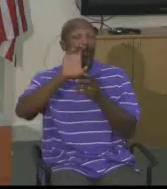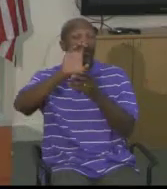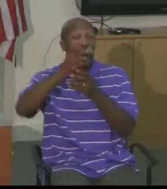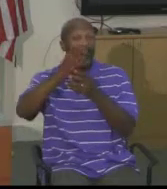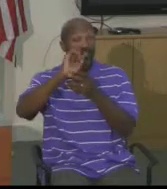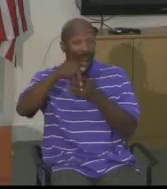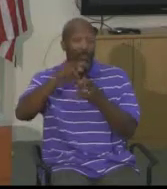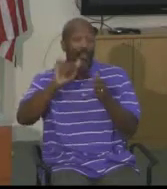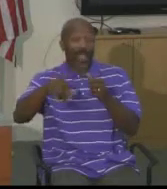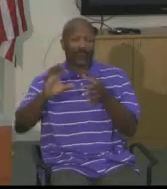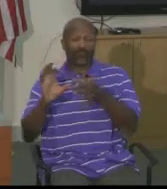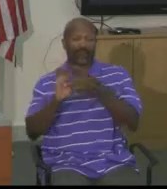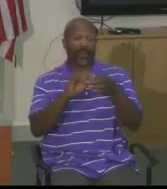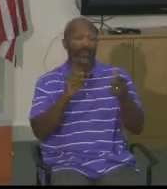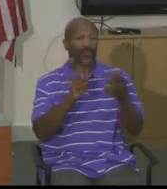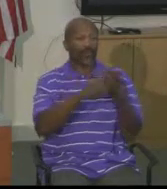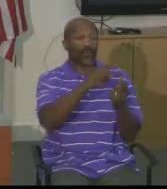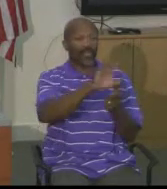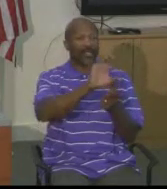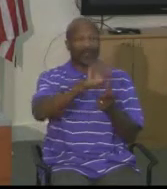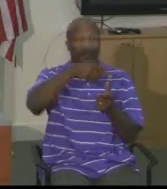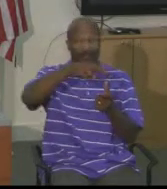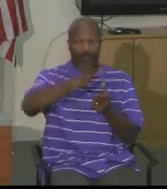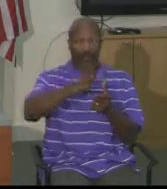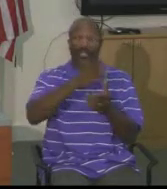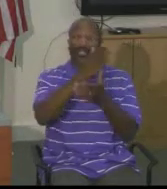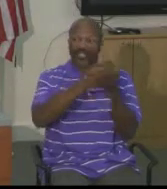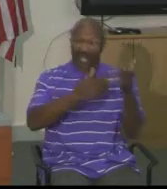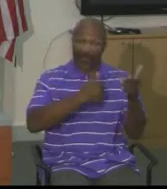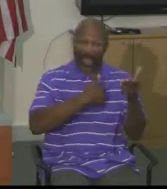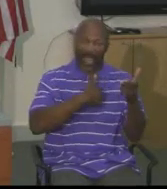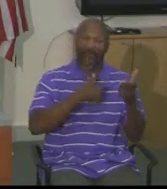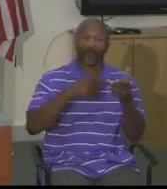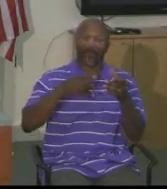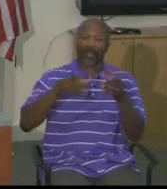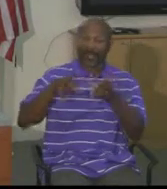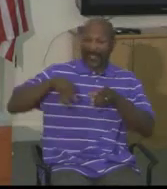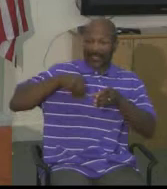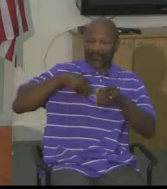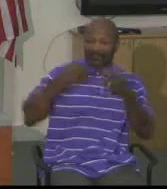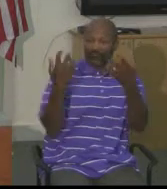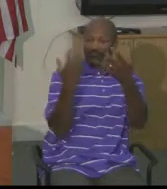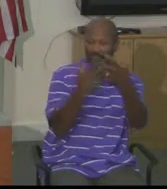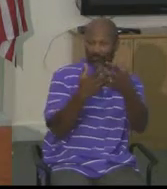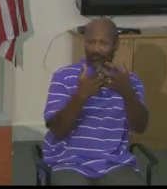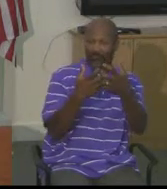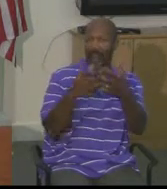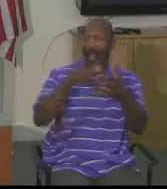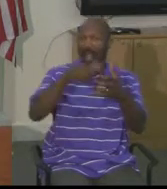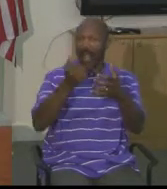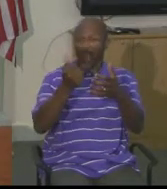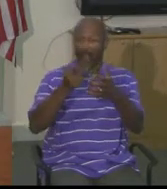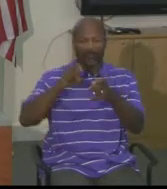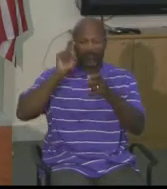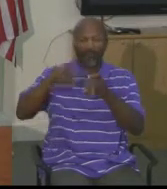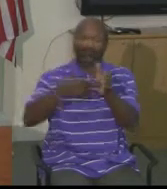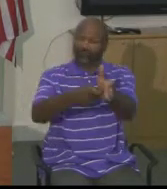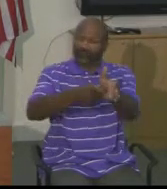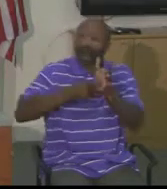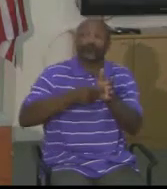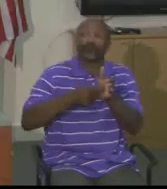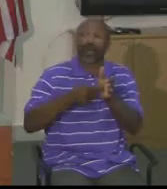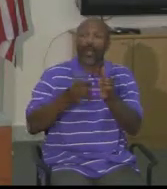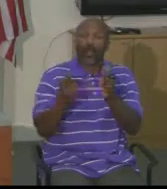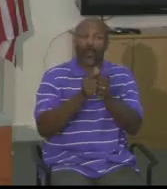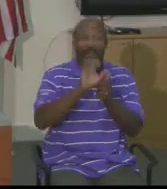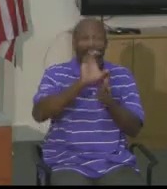chips that go with it. Certain CPUs will have certain other components that are mandatory